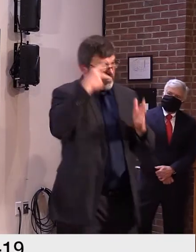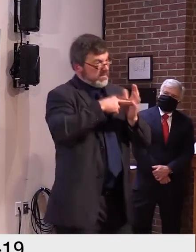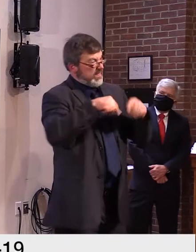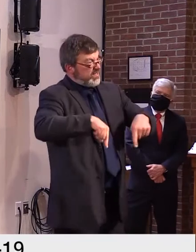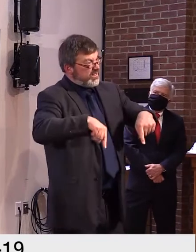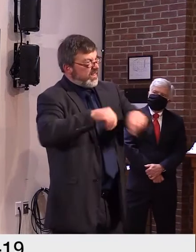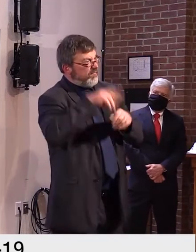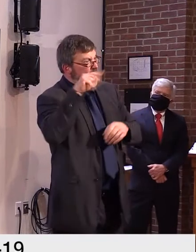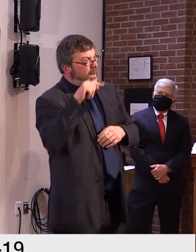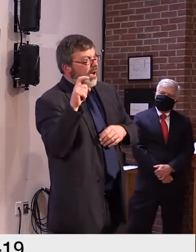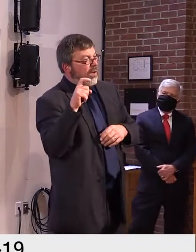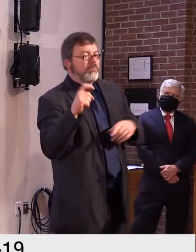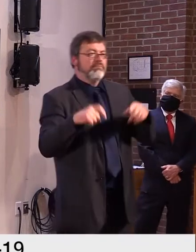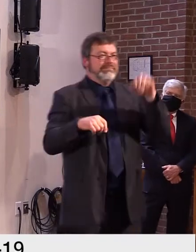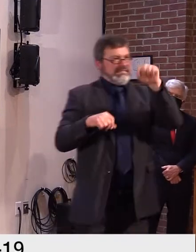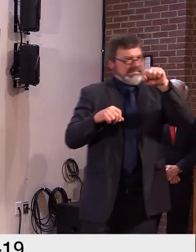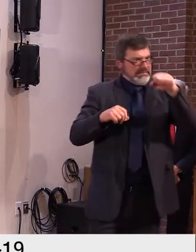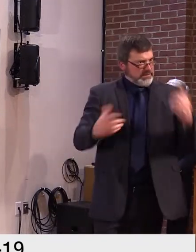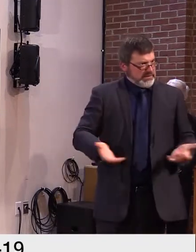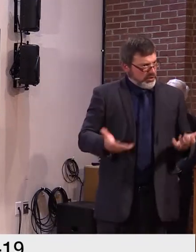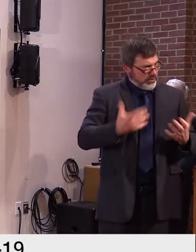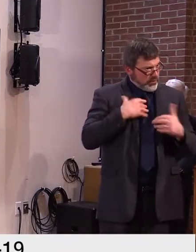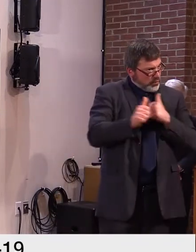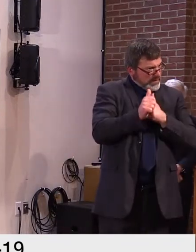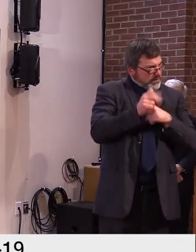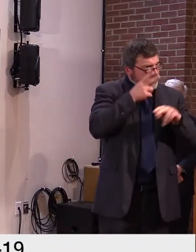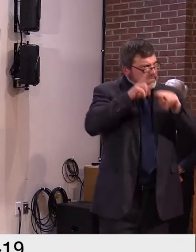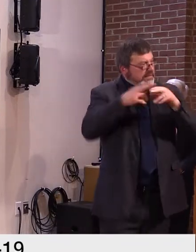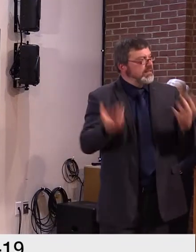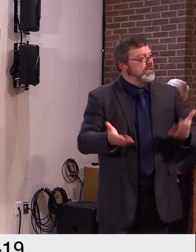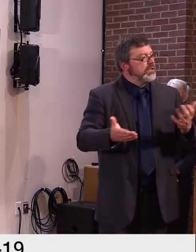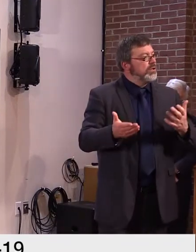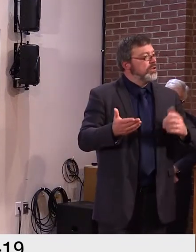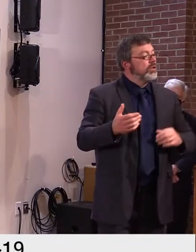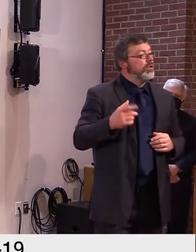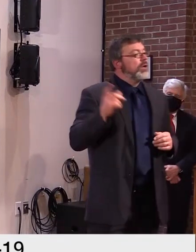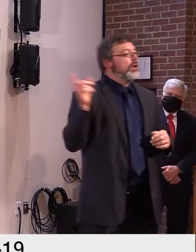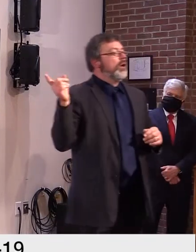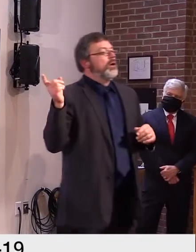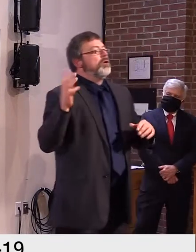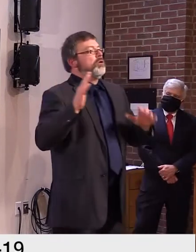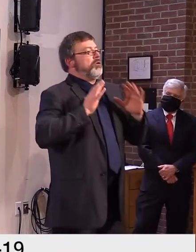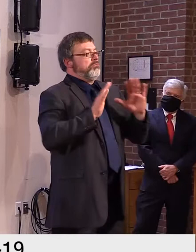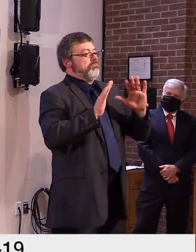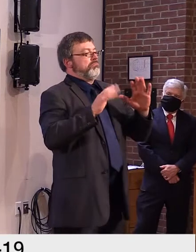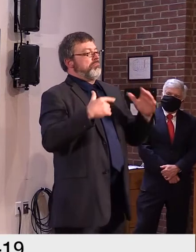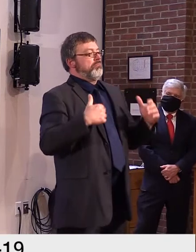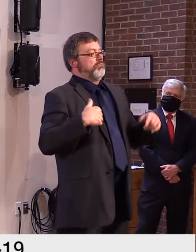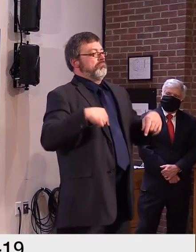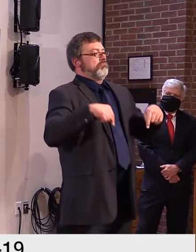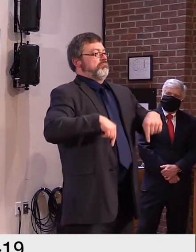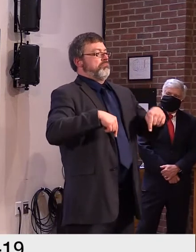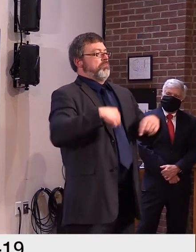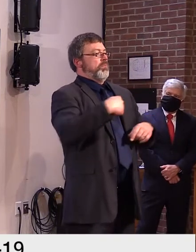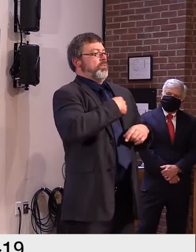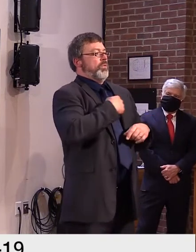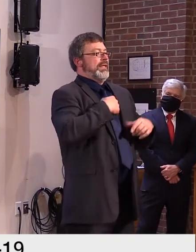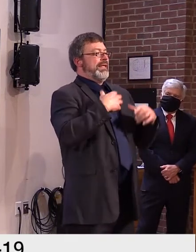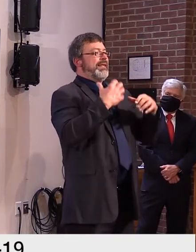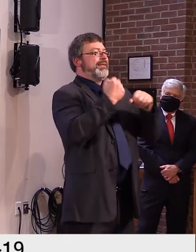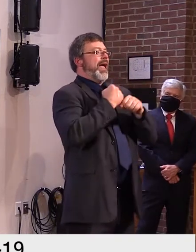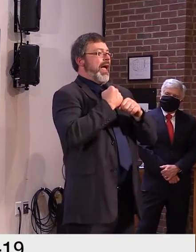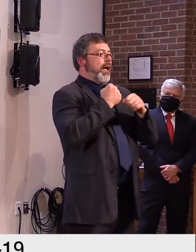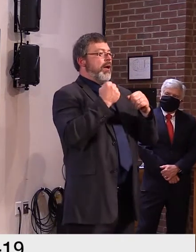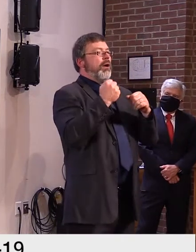Mm-hmm. We receive a variety of different correspondence with people who aren't